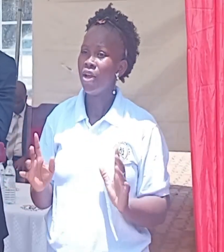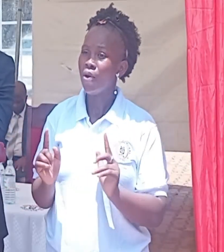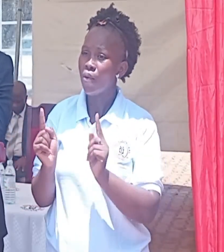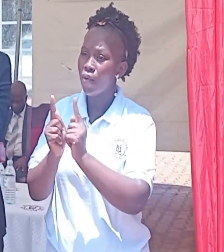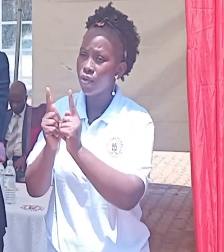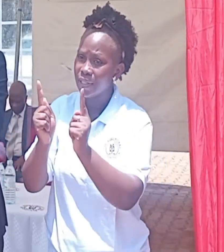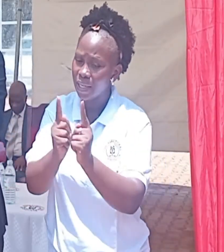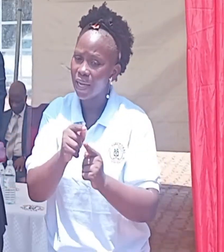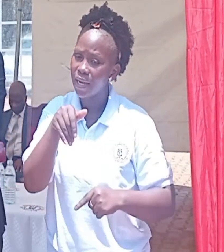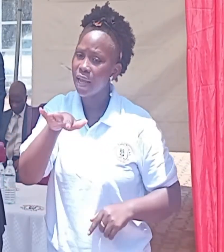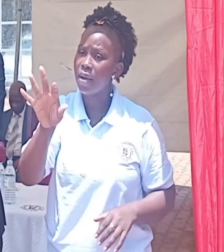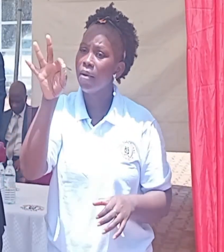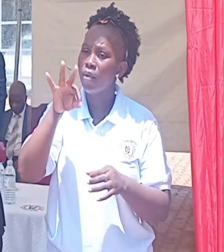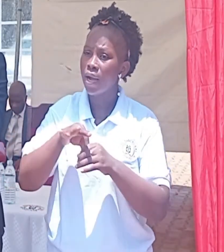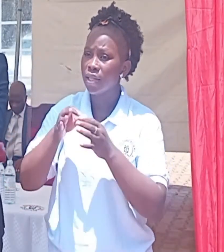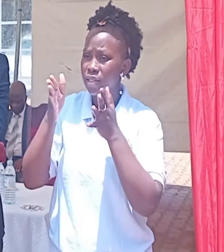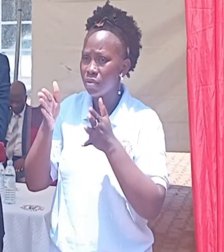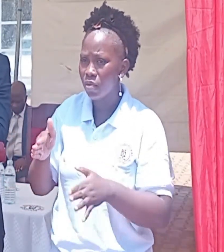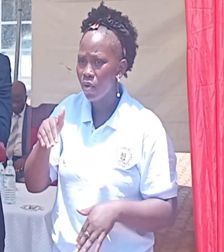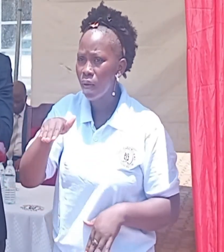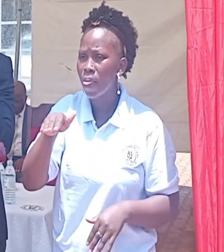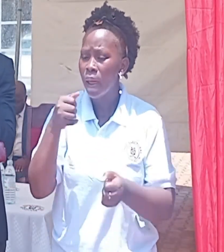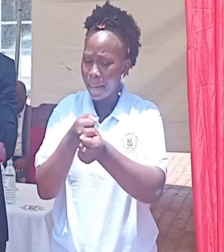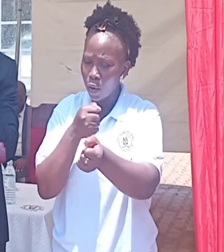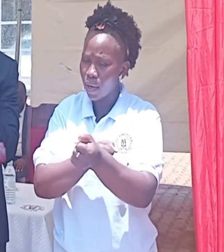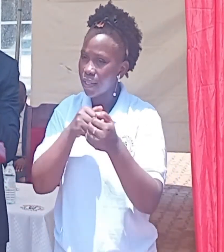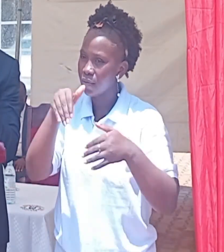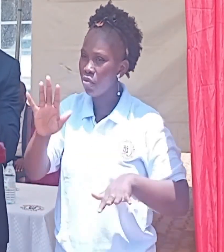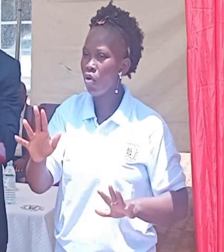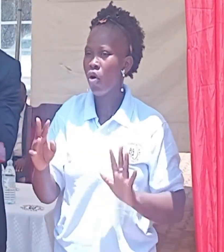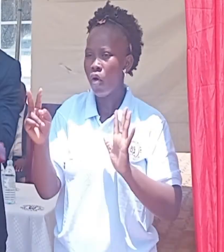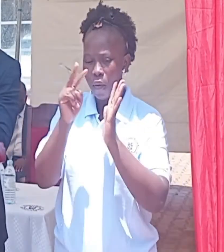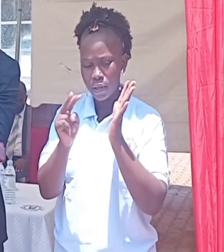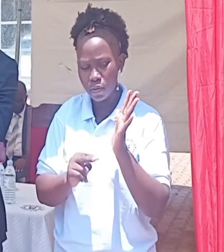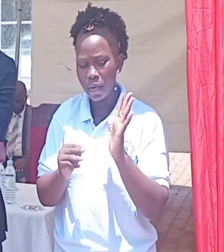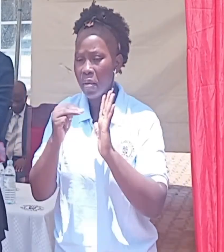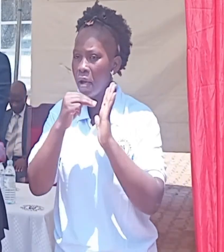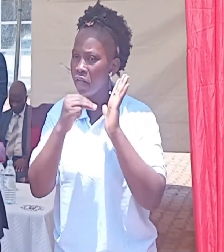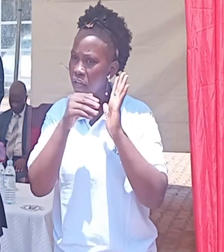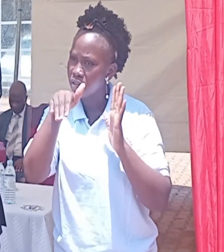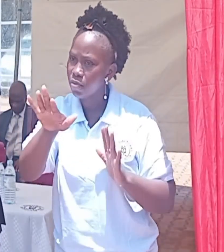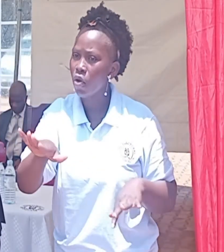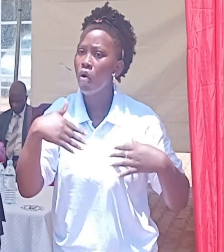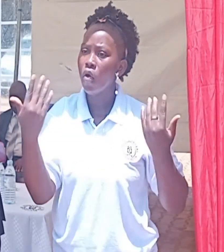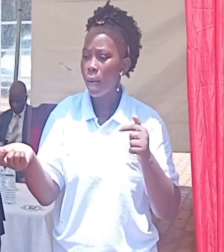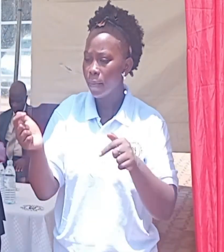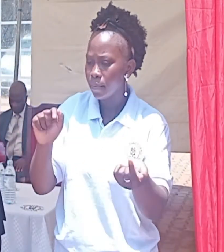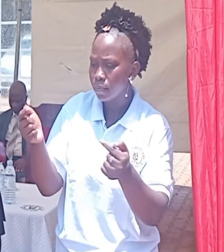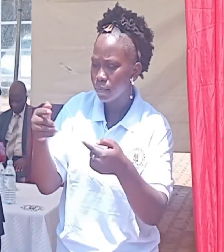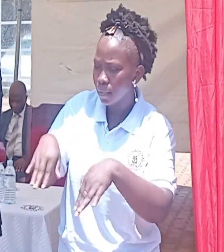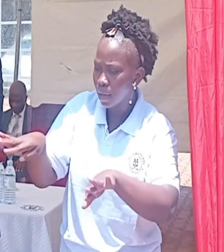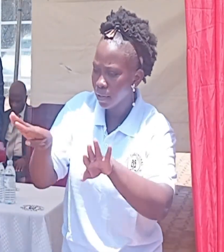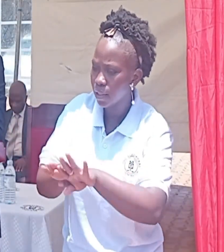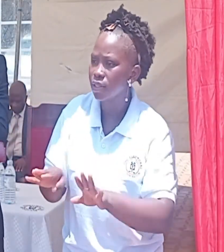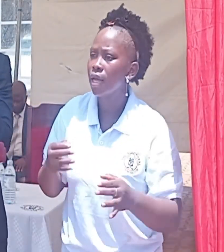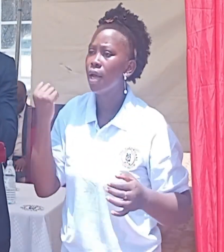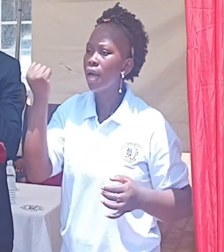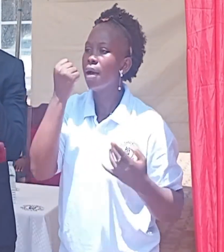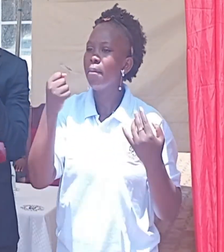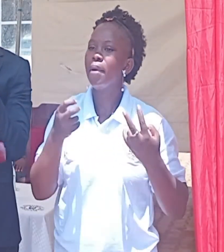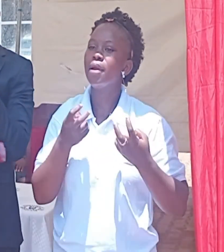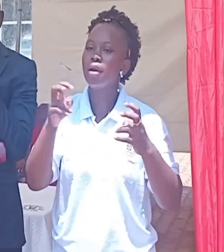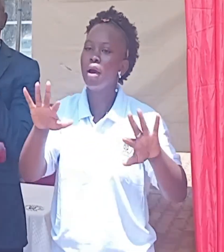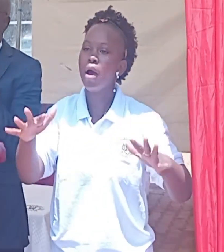osisinkane abawagizi bo, obasomere manifesto yo, oba muteese engeri gye mugenda kukola ki okutambuza